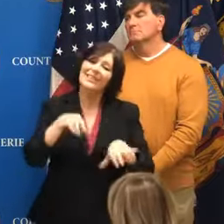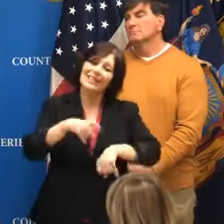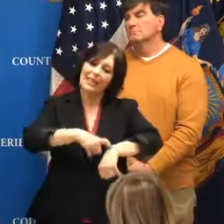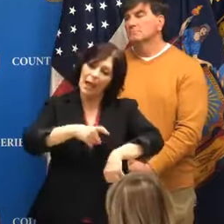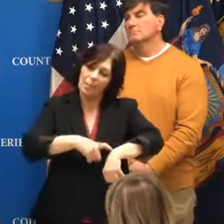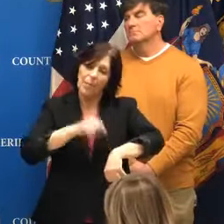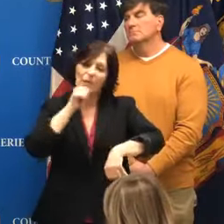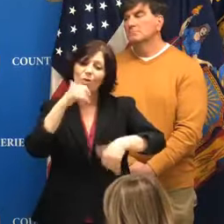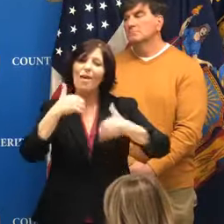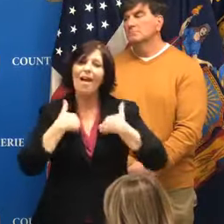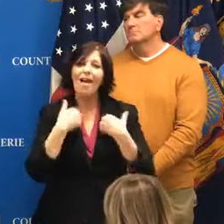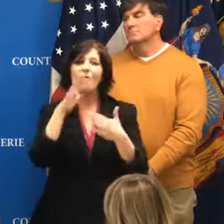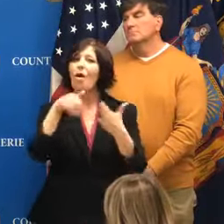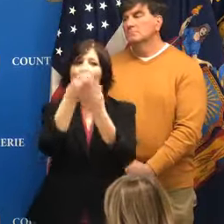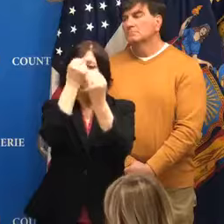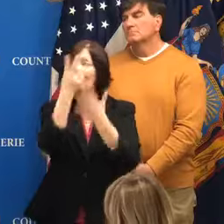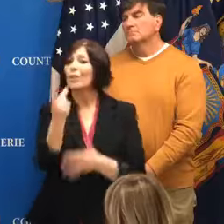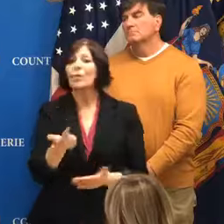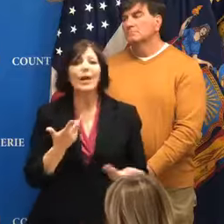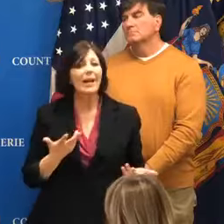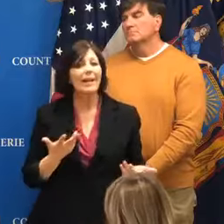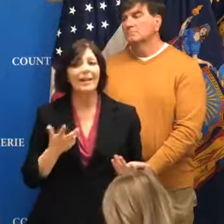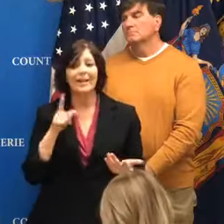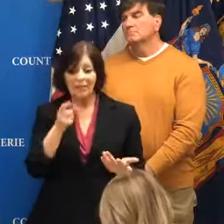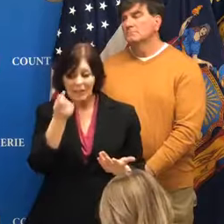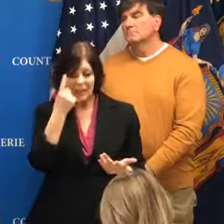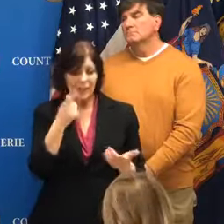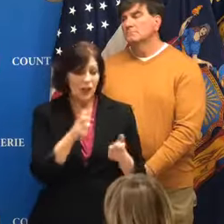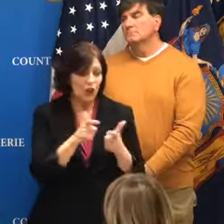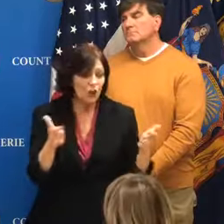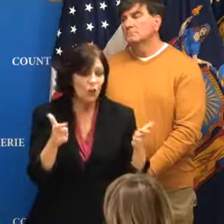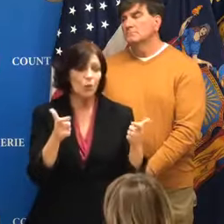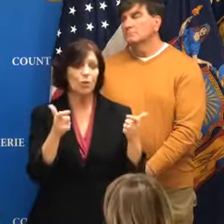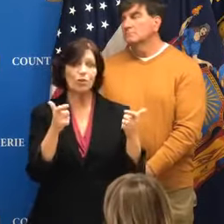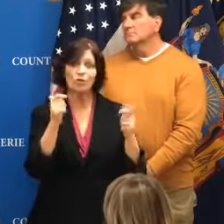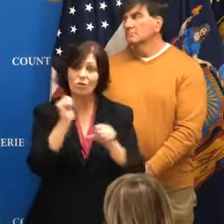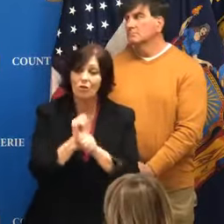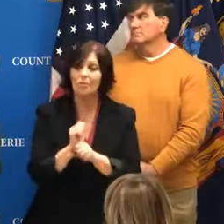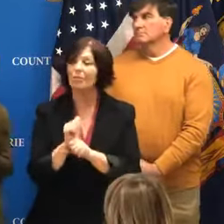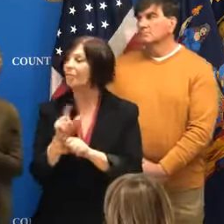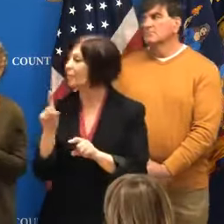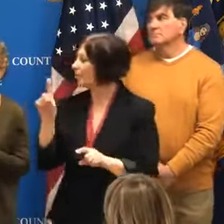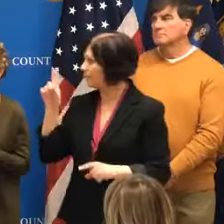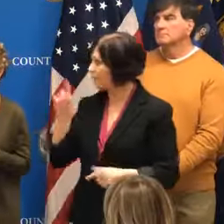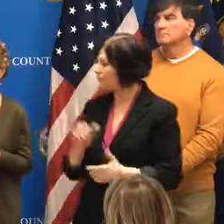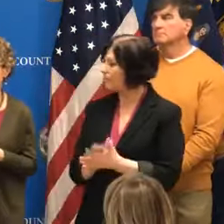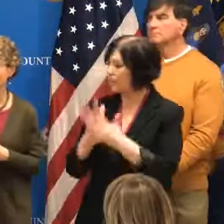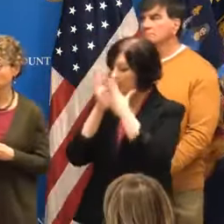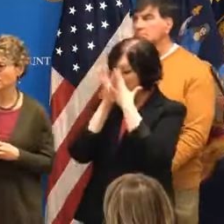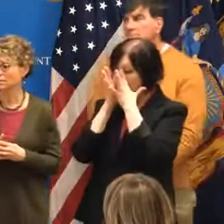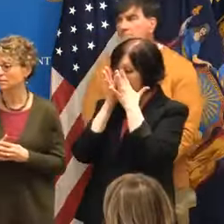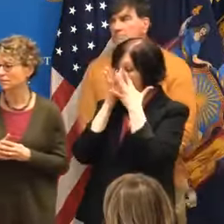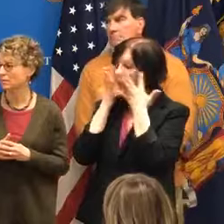We don't have all that information right away because you can understand it's a huge undertaking. Just before, I'm